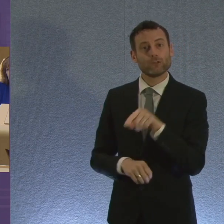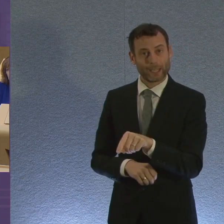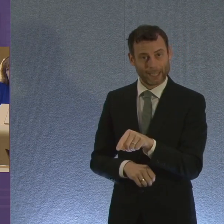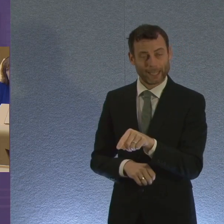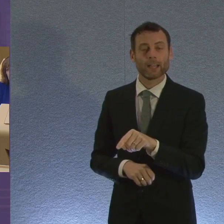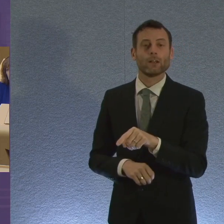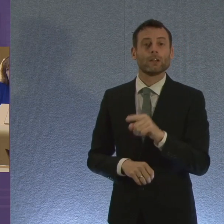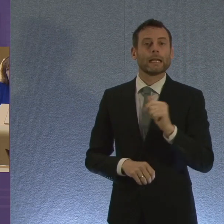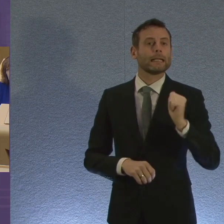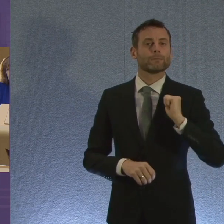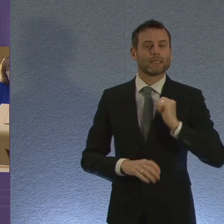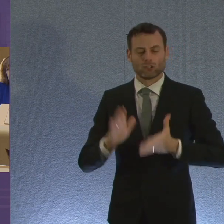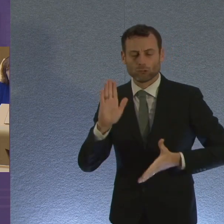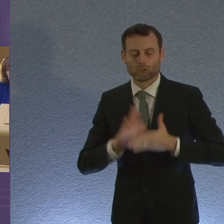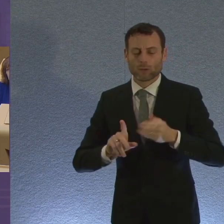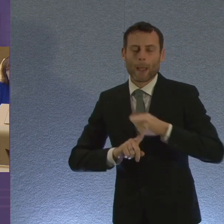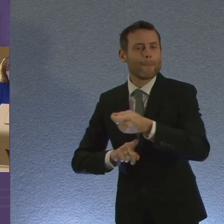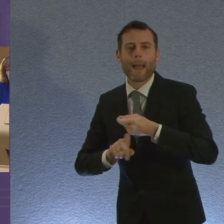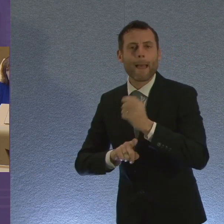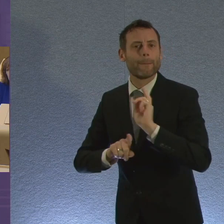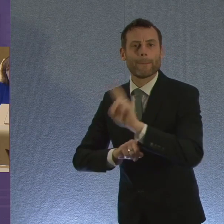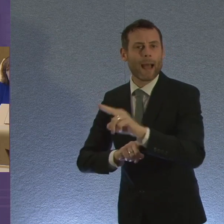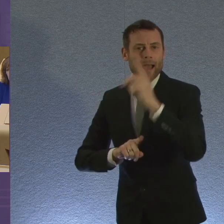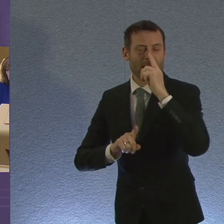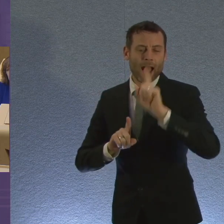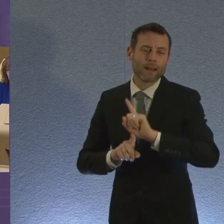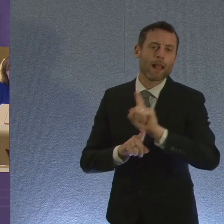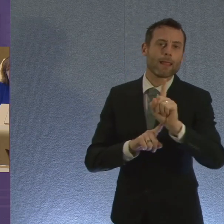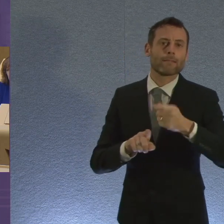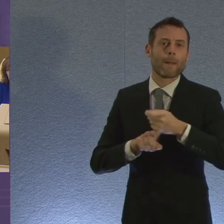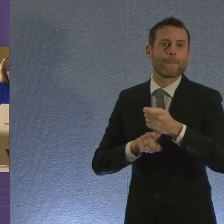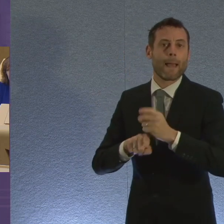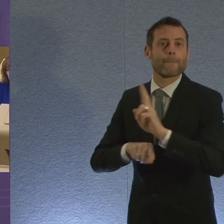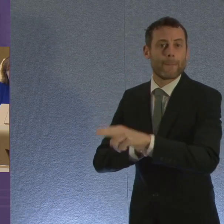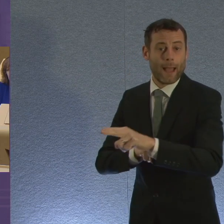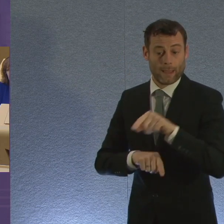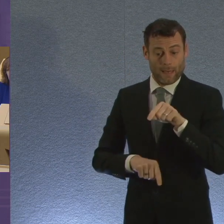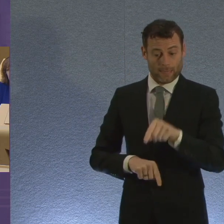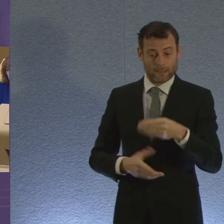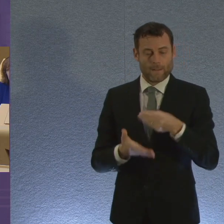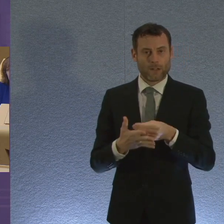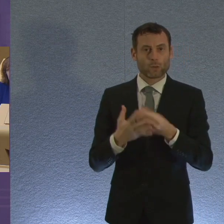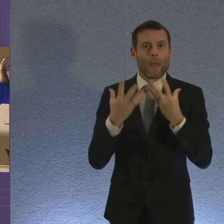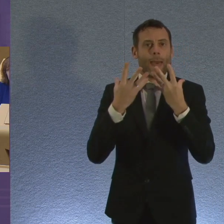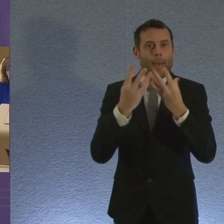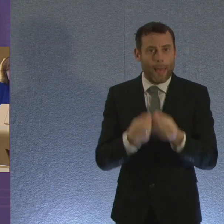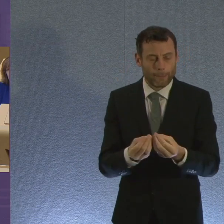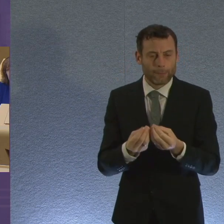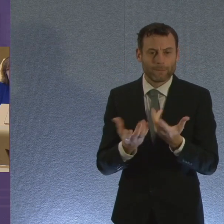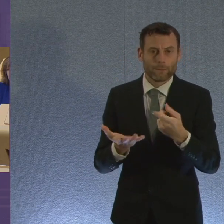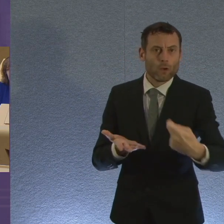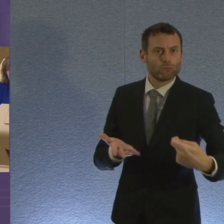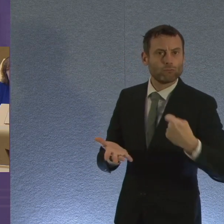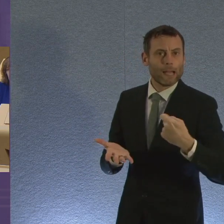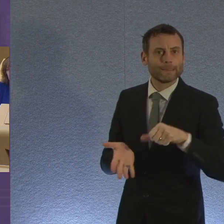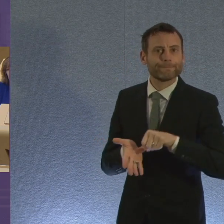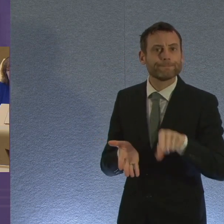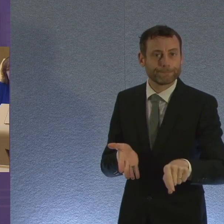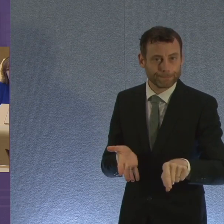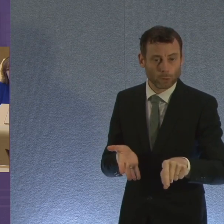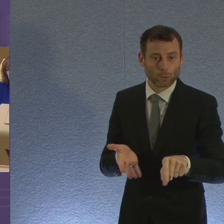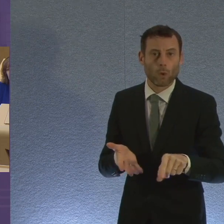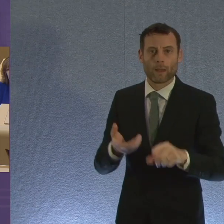the pressure off landlords in the short term if their tenants are having difficulty in making rent payments. And we expect to have this in